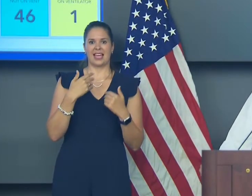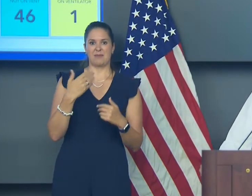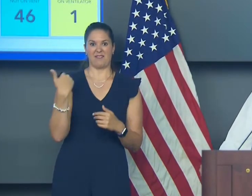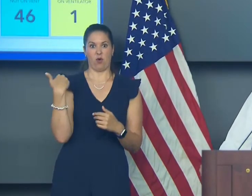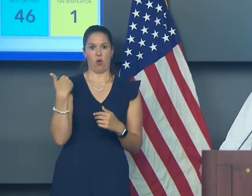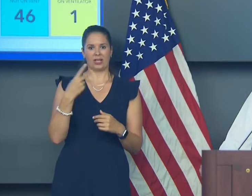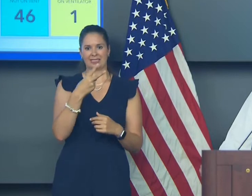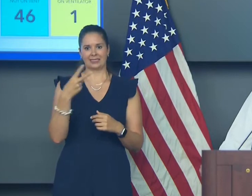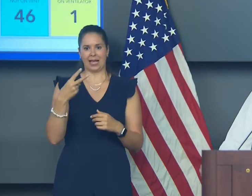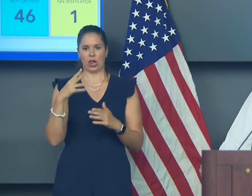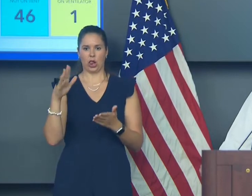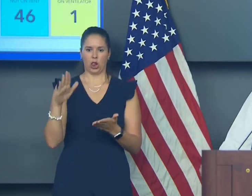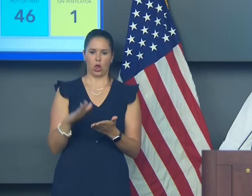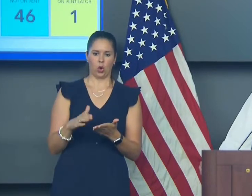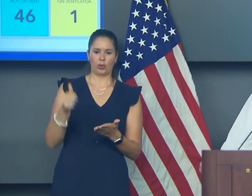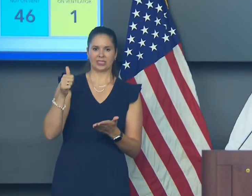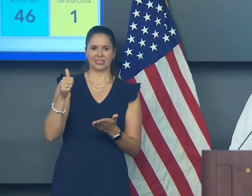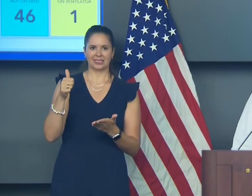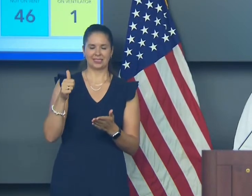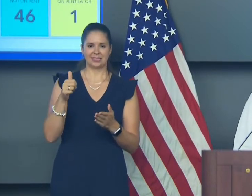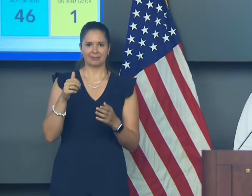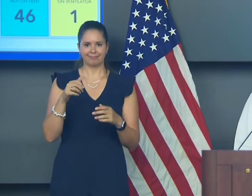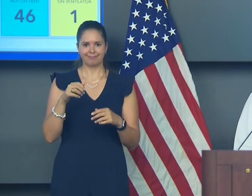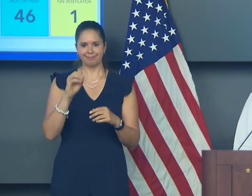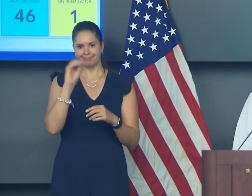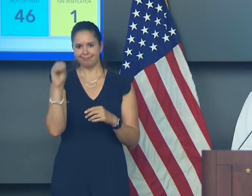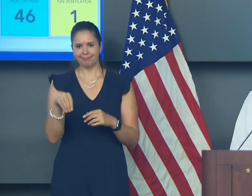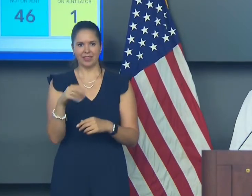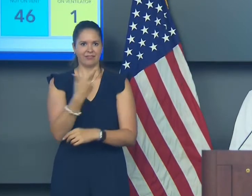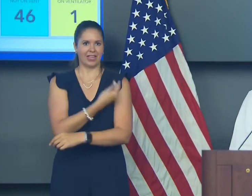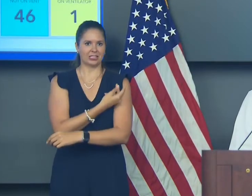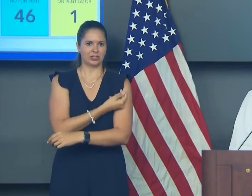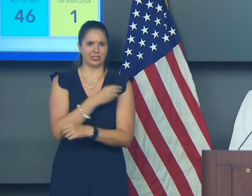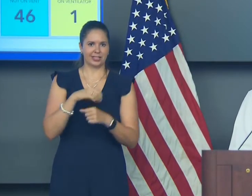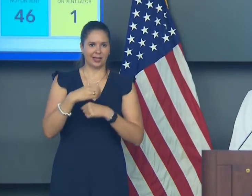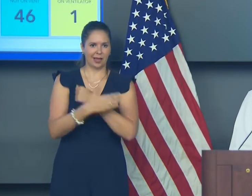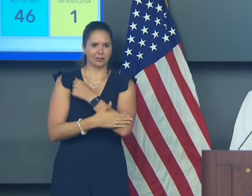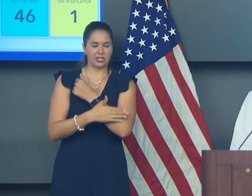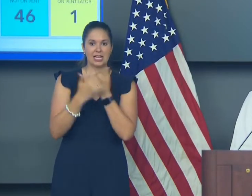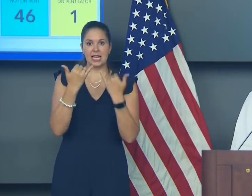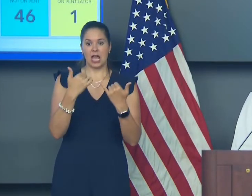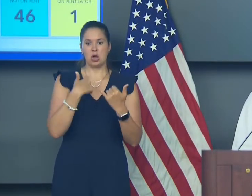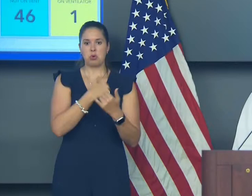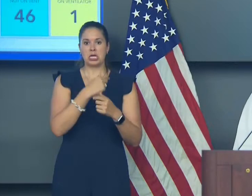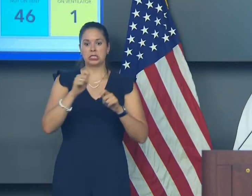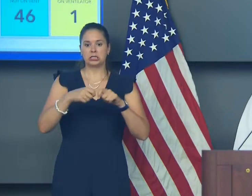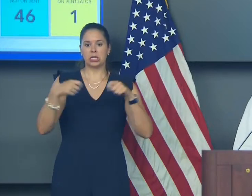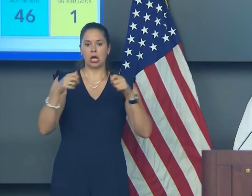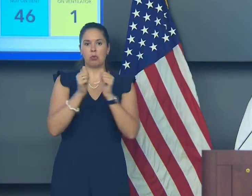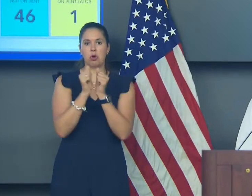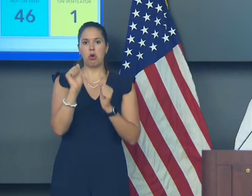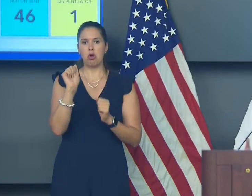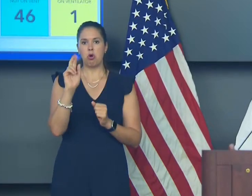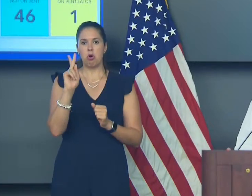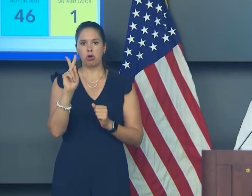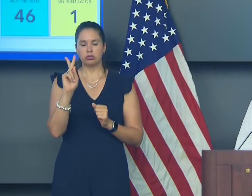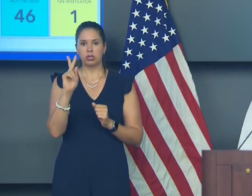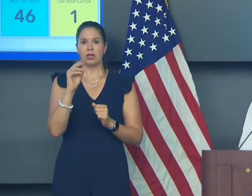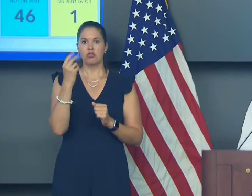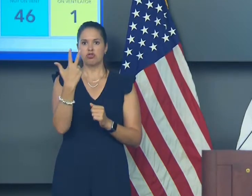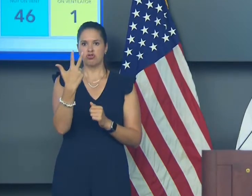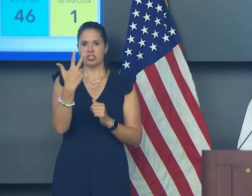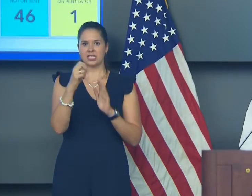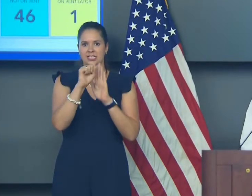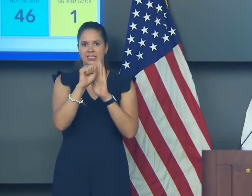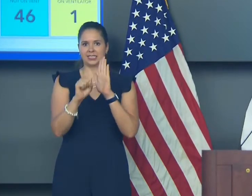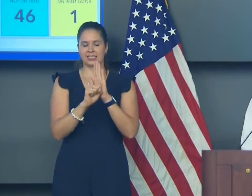lowest percentage of the population vaccinated in the country for a while. Now we're basically tied with Arkansas, and there are 3